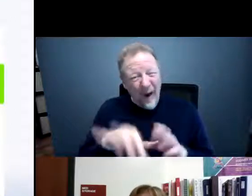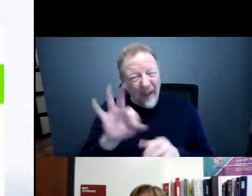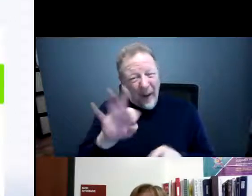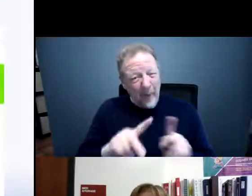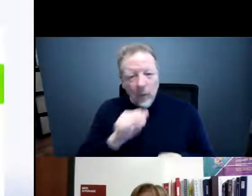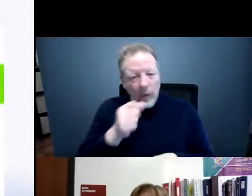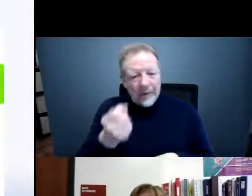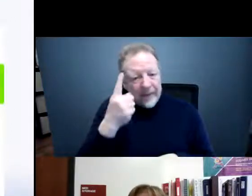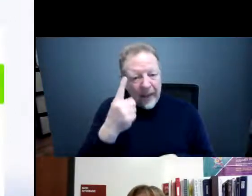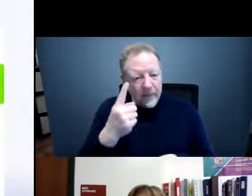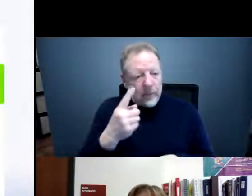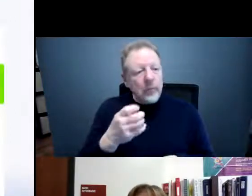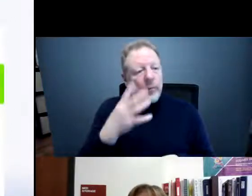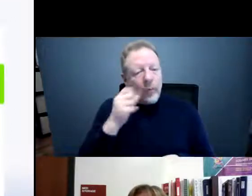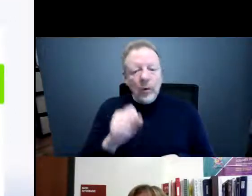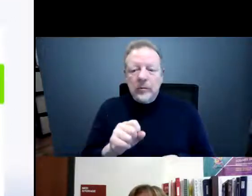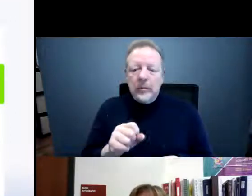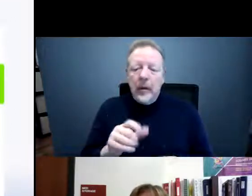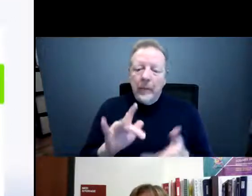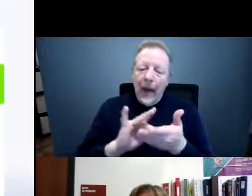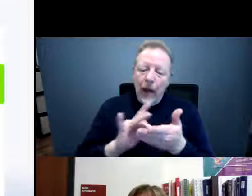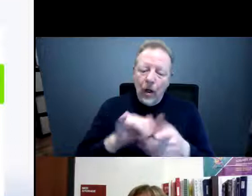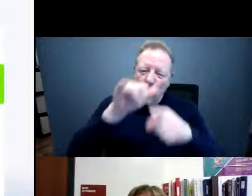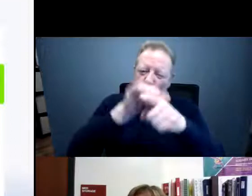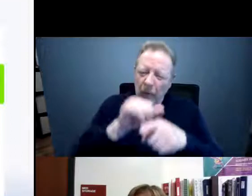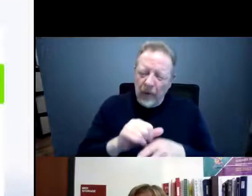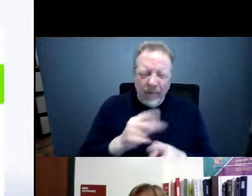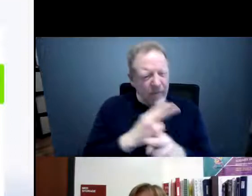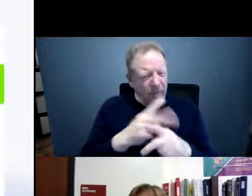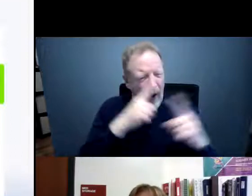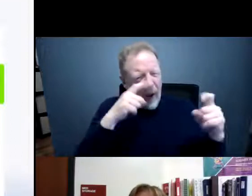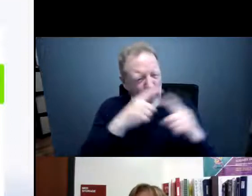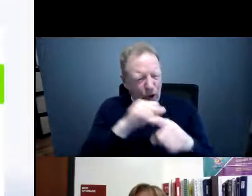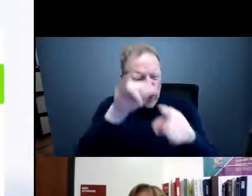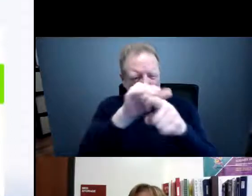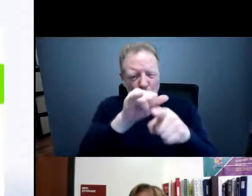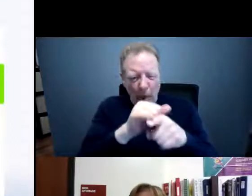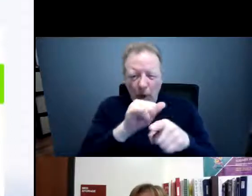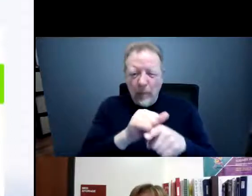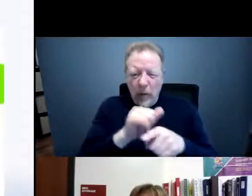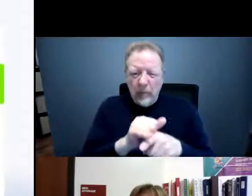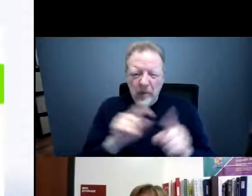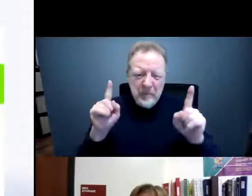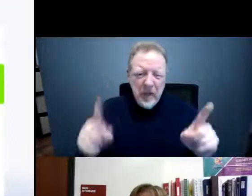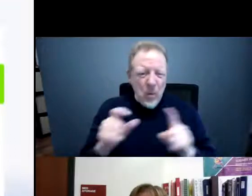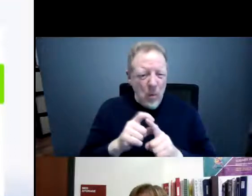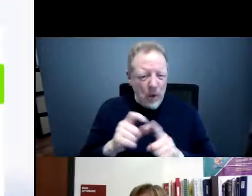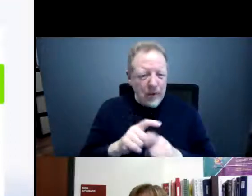And so, because medical terminology is very complex, so if you can't understand it and you don't get it from a